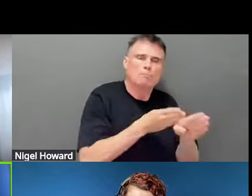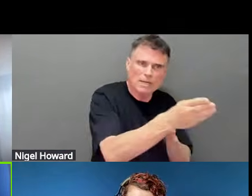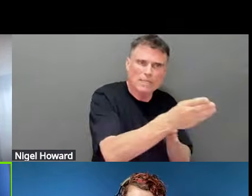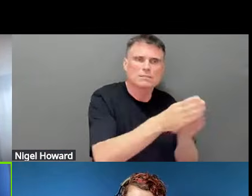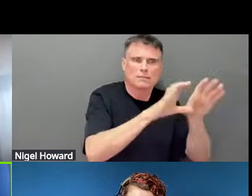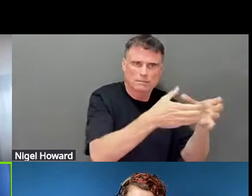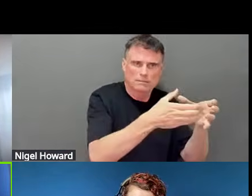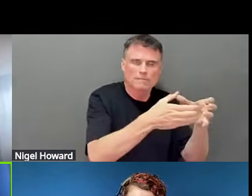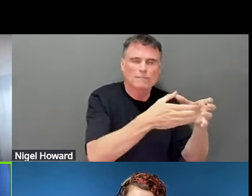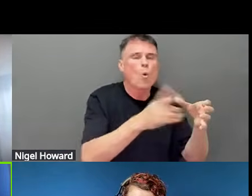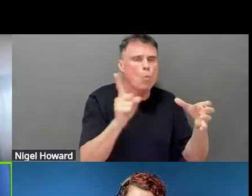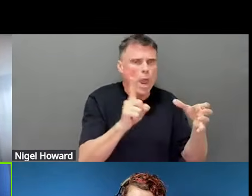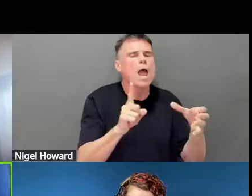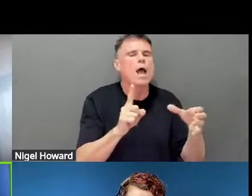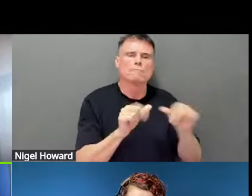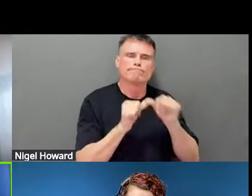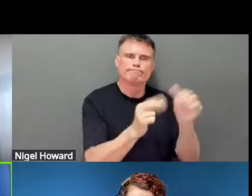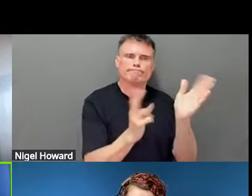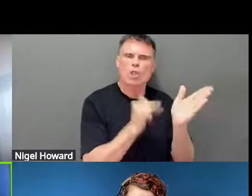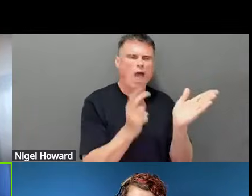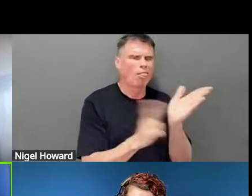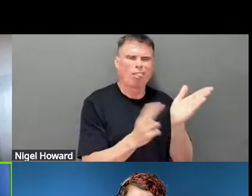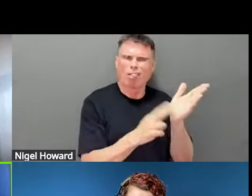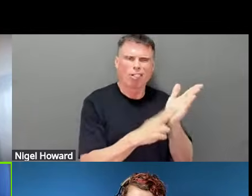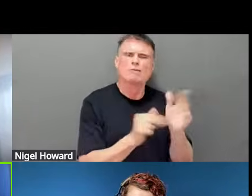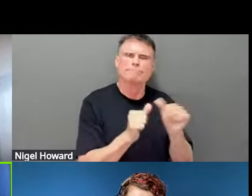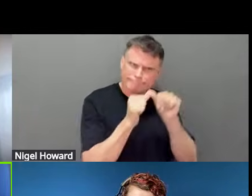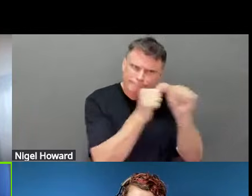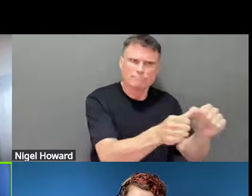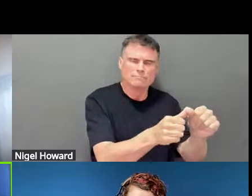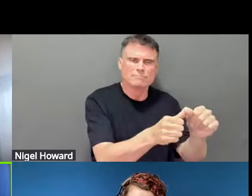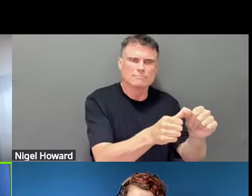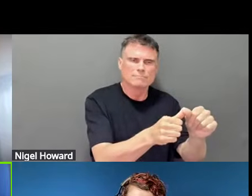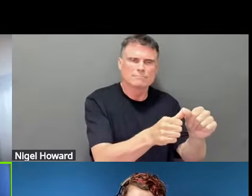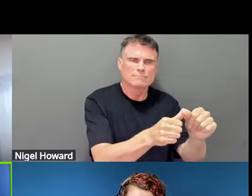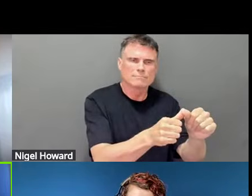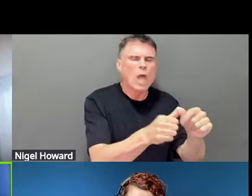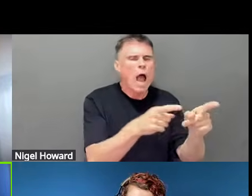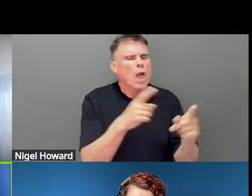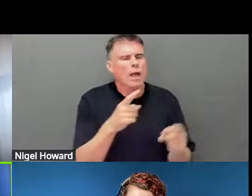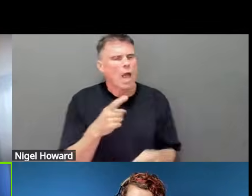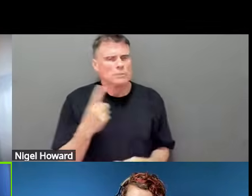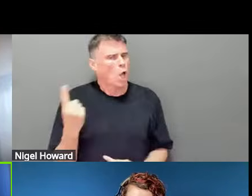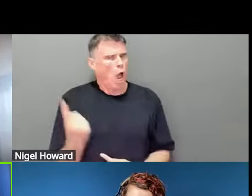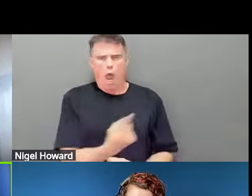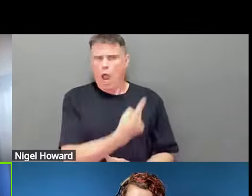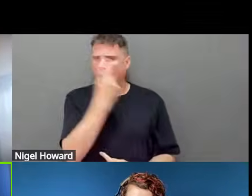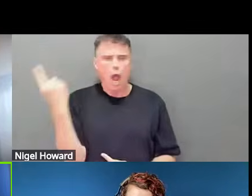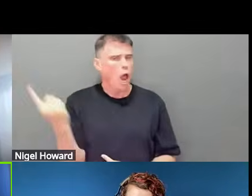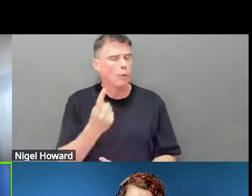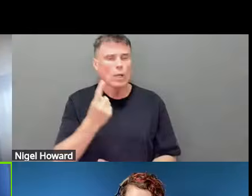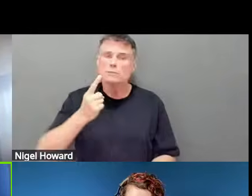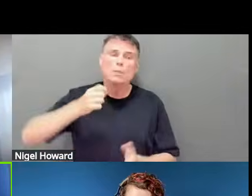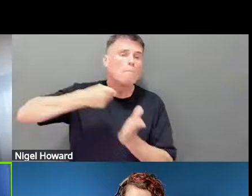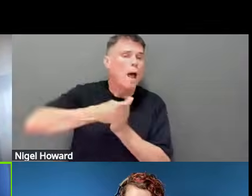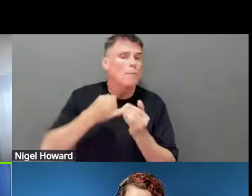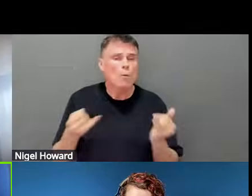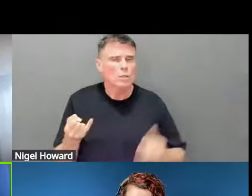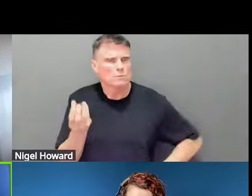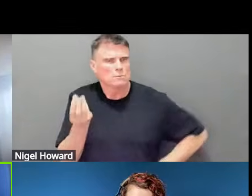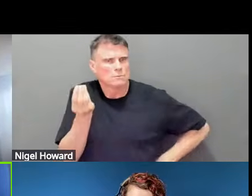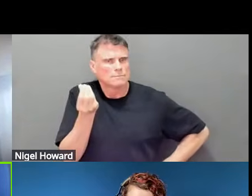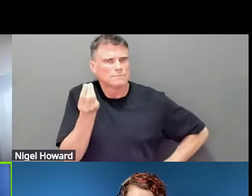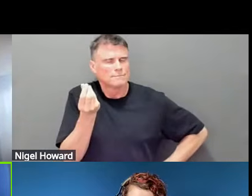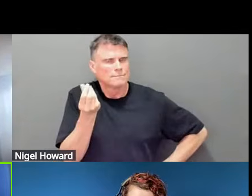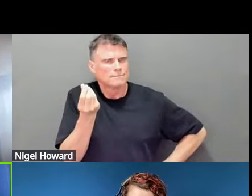being qualified in a classroom. Deaf children require full access. They require the skills of a professionally